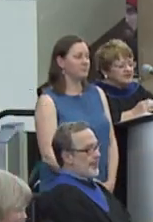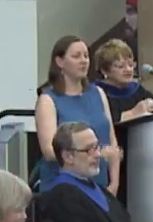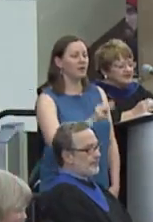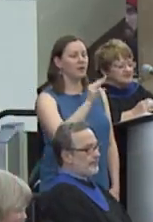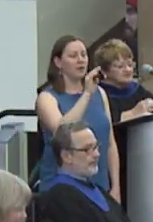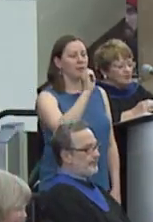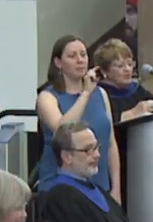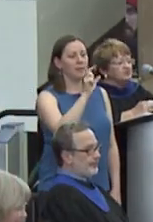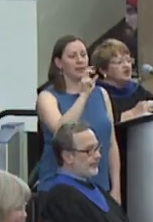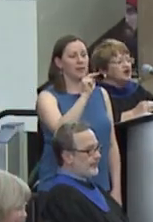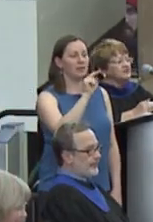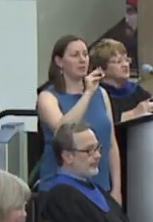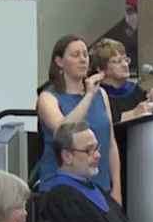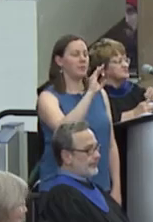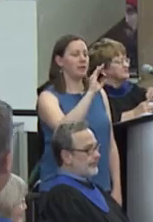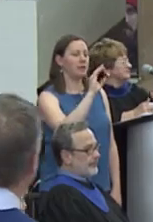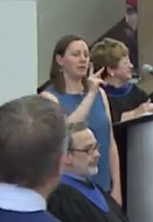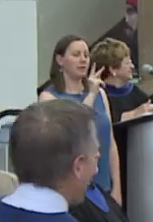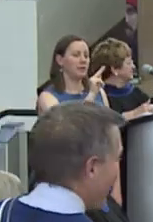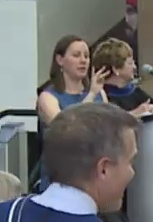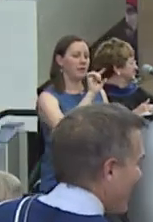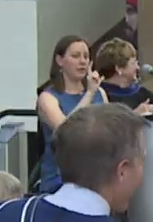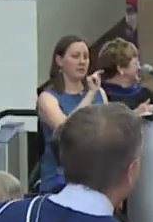Megan McKnight, with honors.